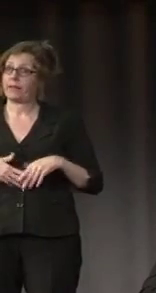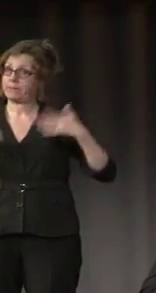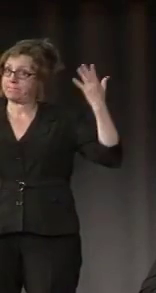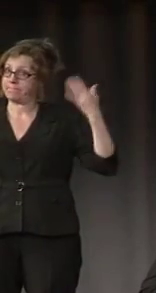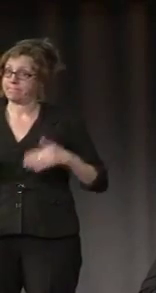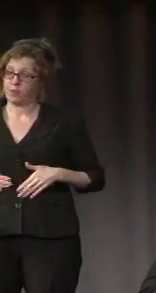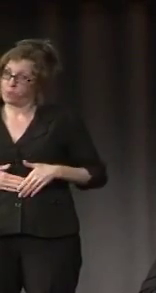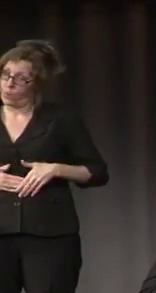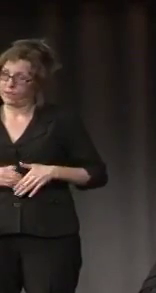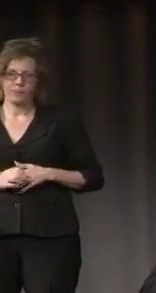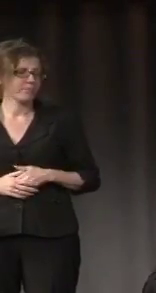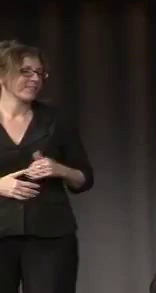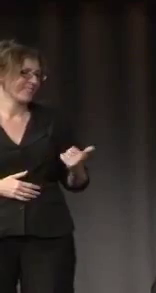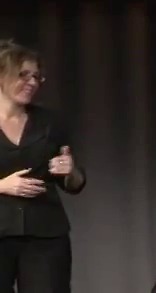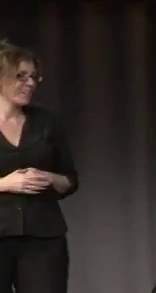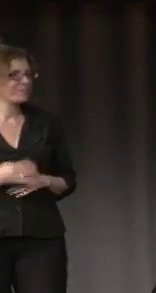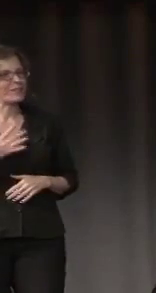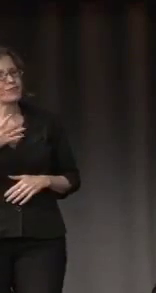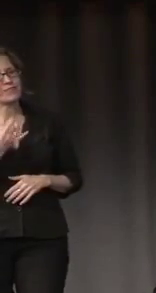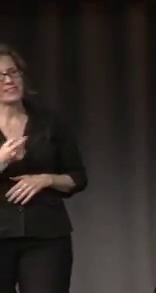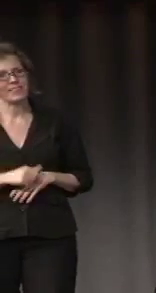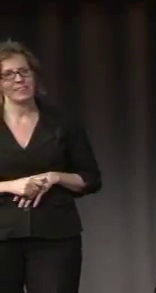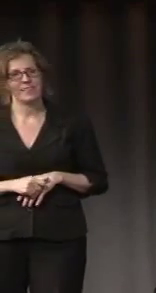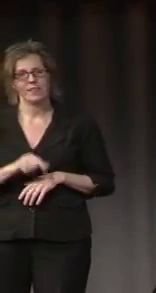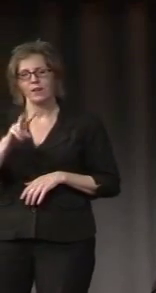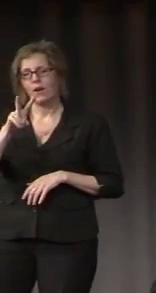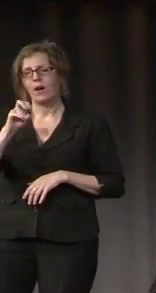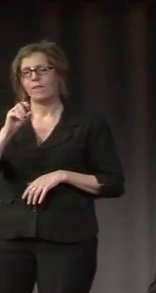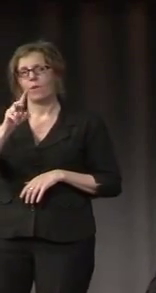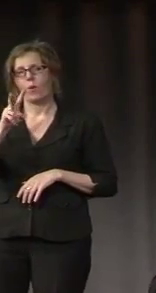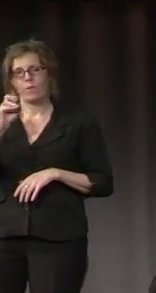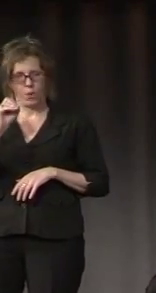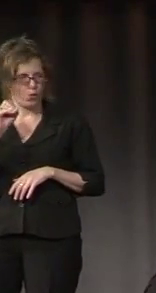I think there's an interesting, I mean, the Volvo case struck my